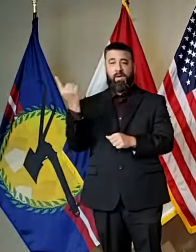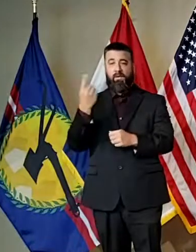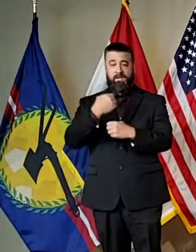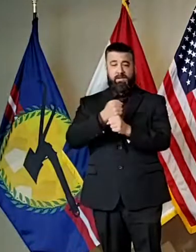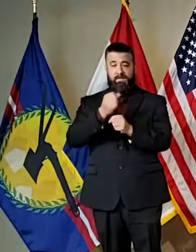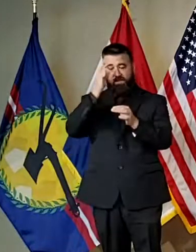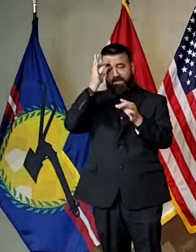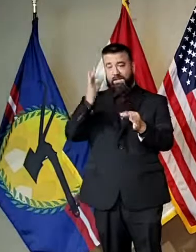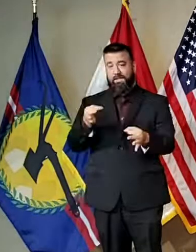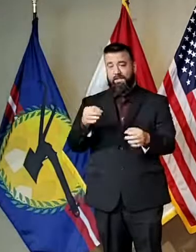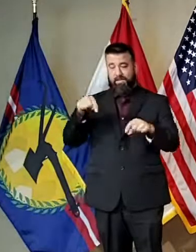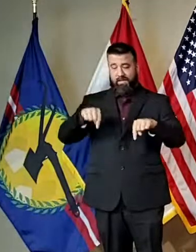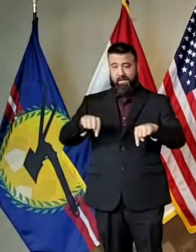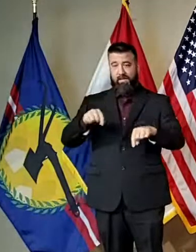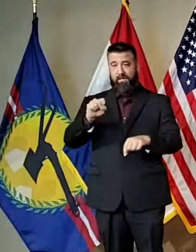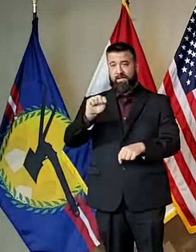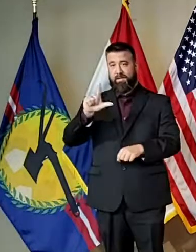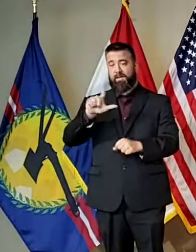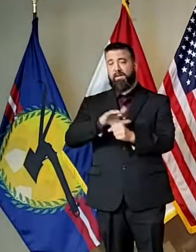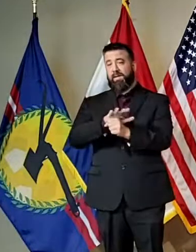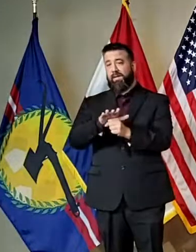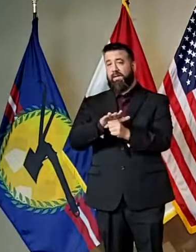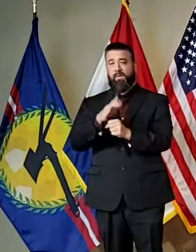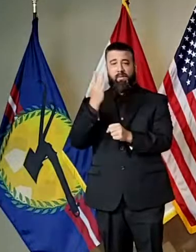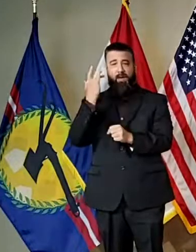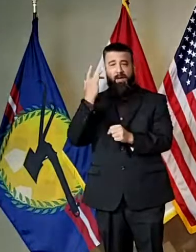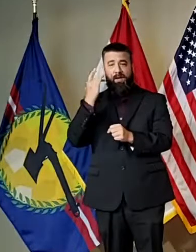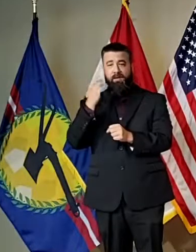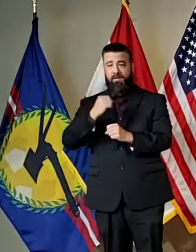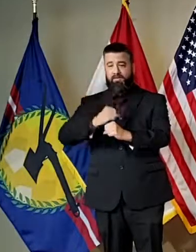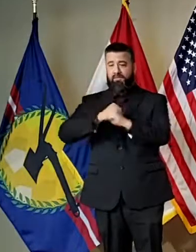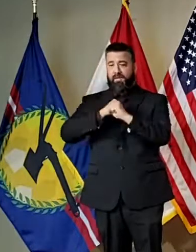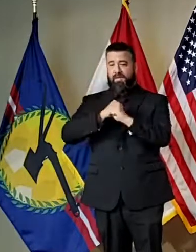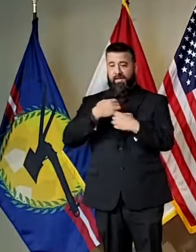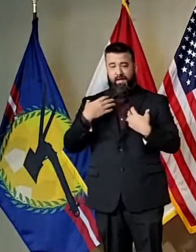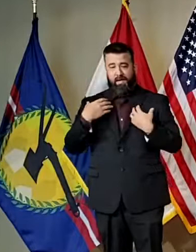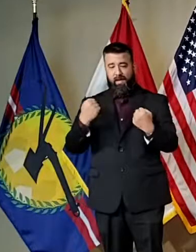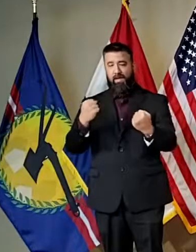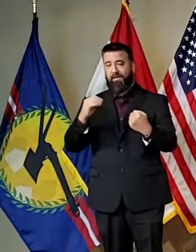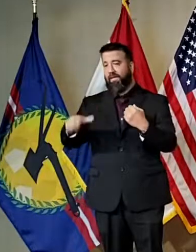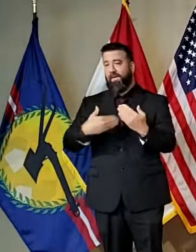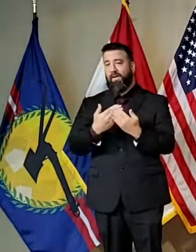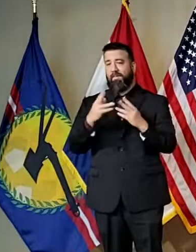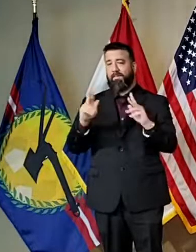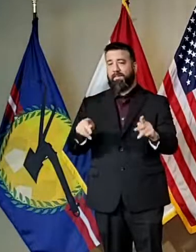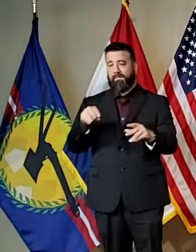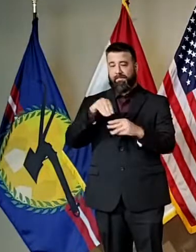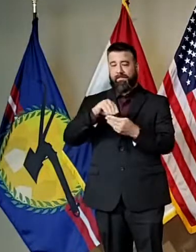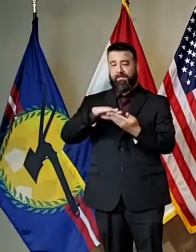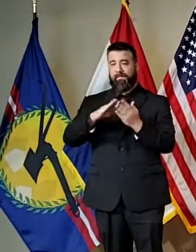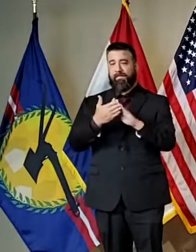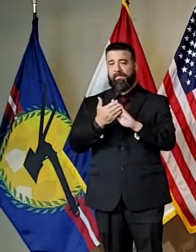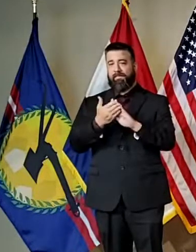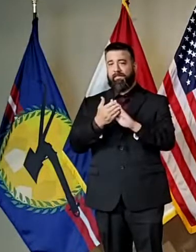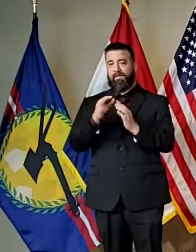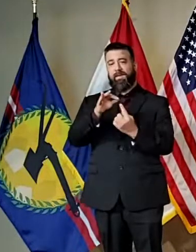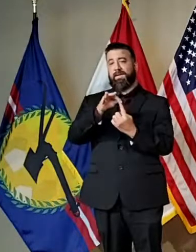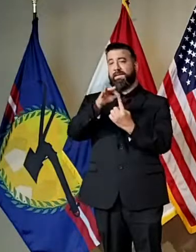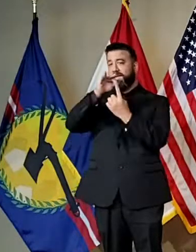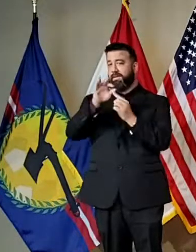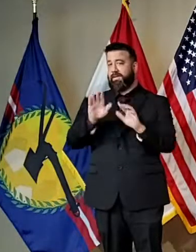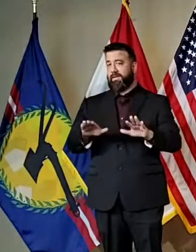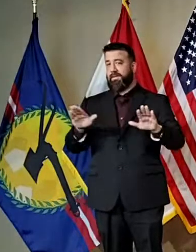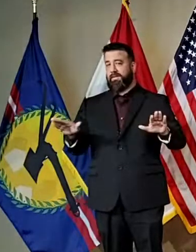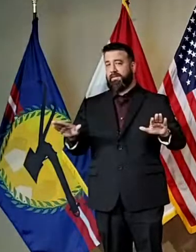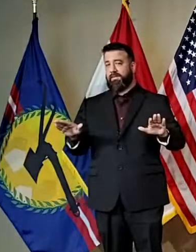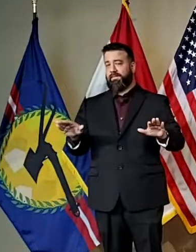County based on protecting the health and welfare of everyone in our community, especially kids. And those decisions are